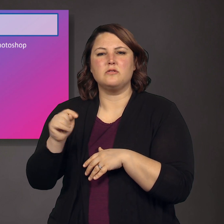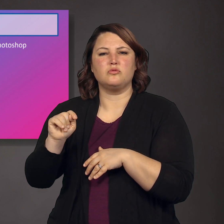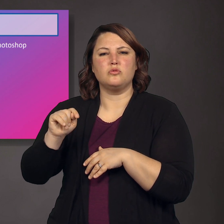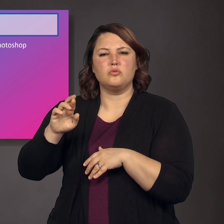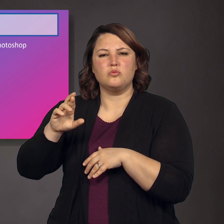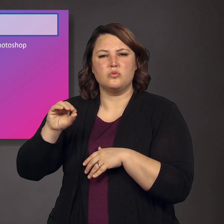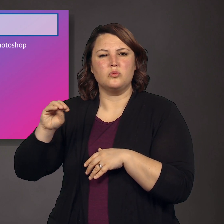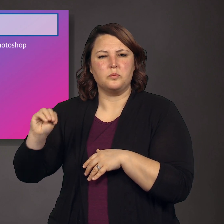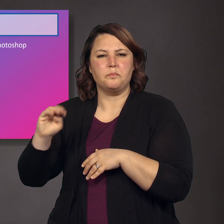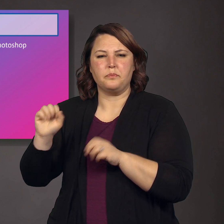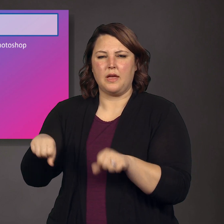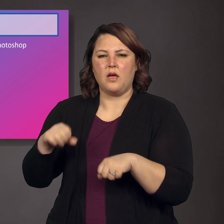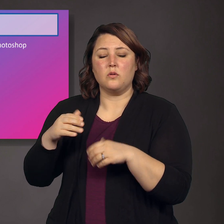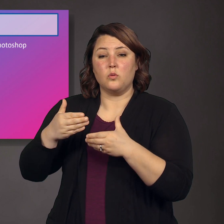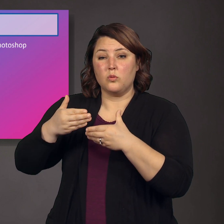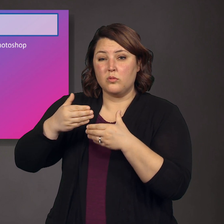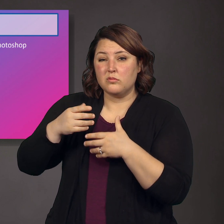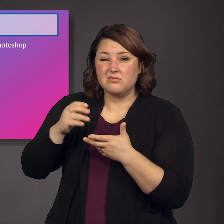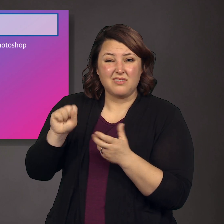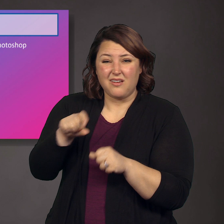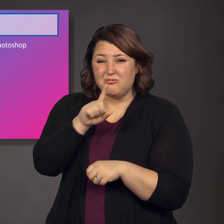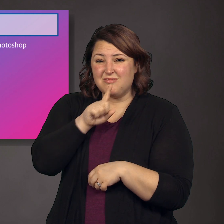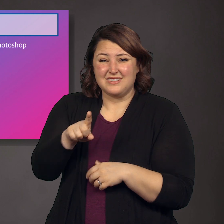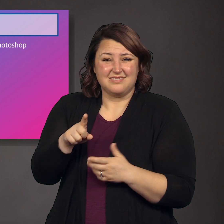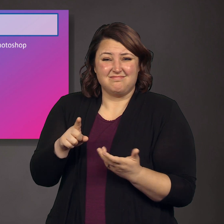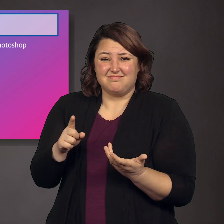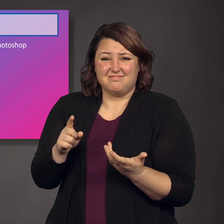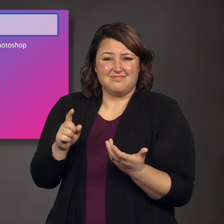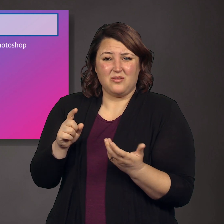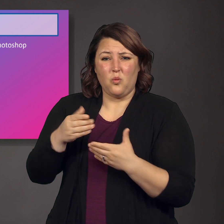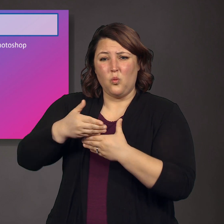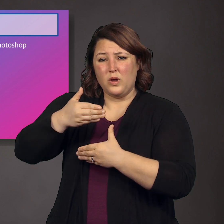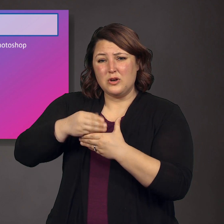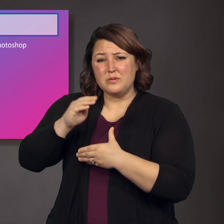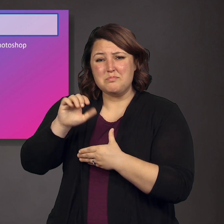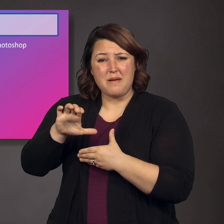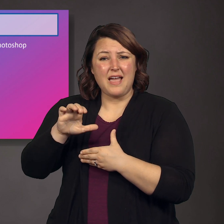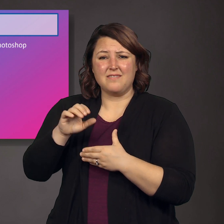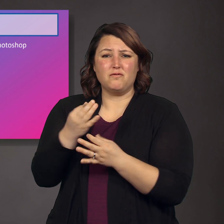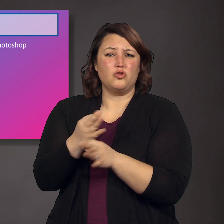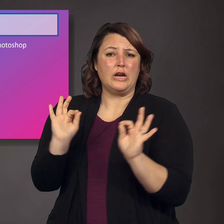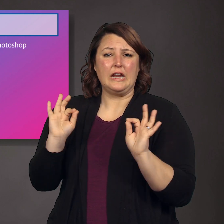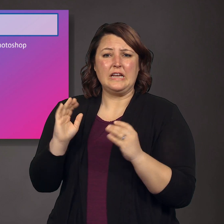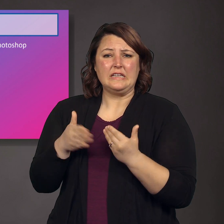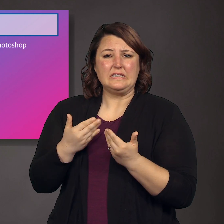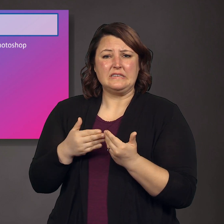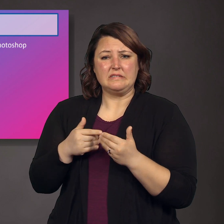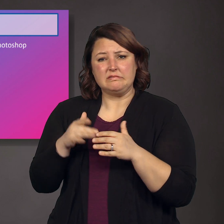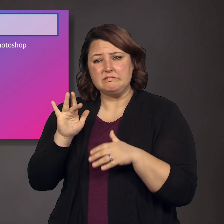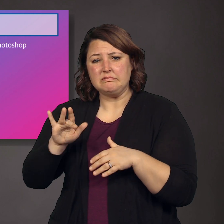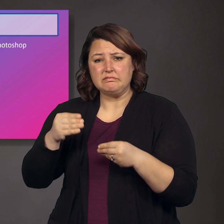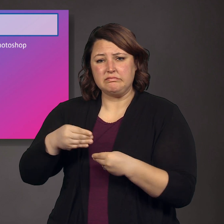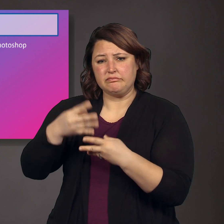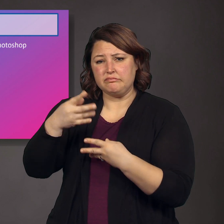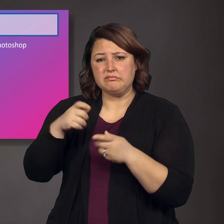it perfectly fine, perfectly well on Windows or Mac for free, and I believe you can also use